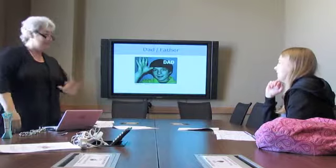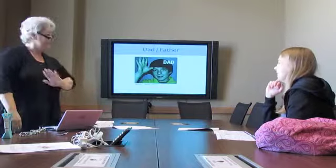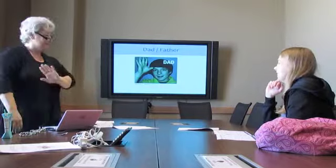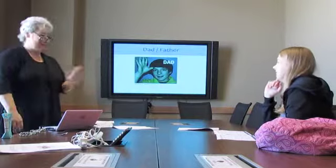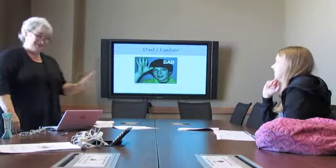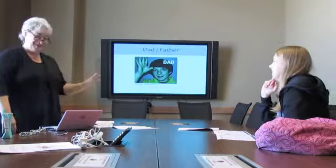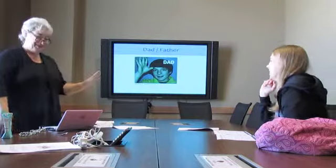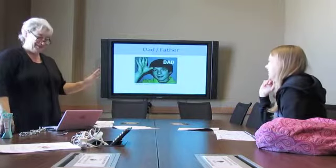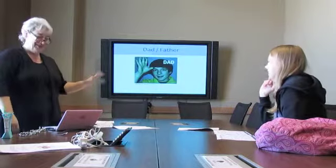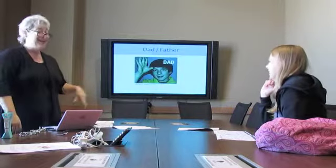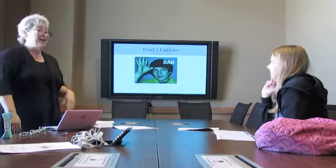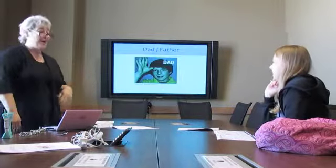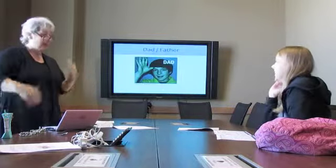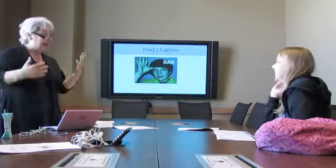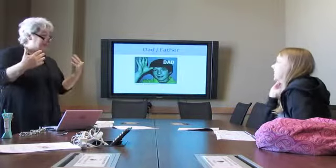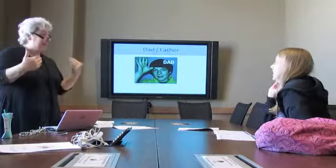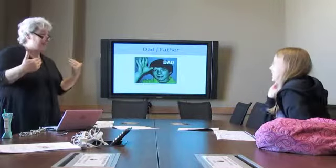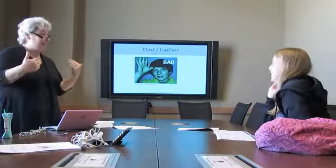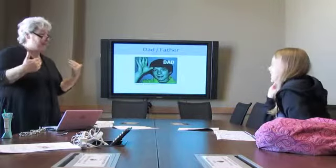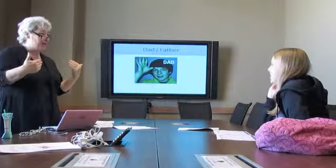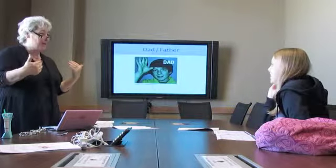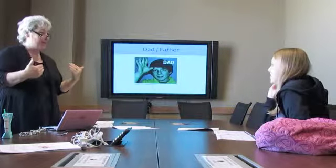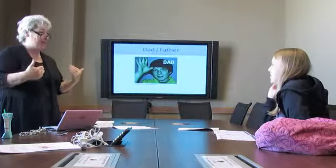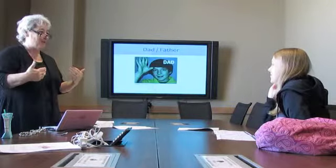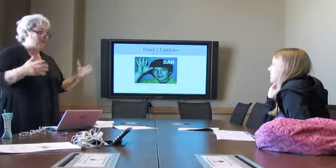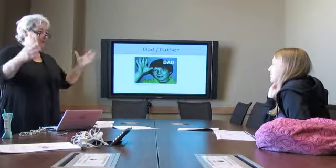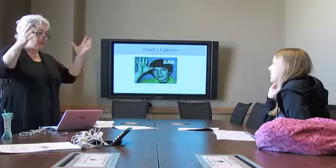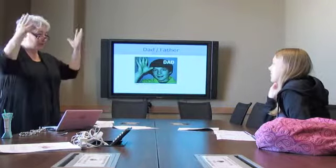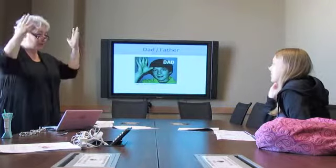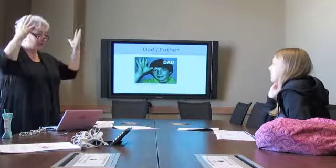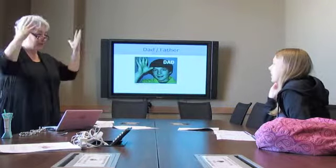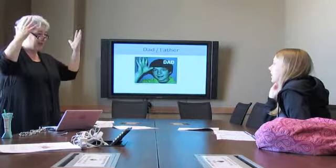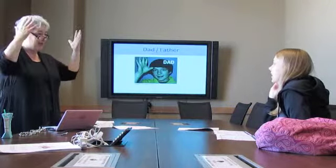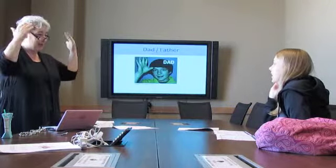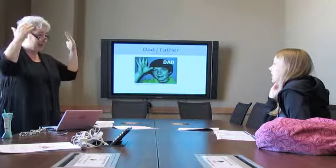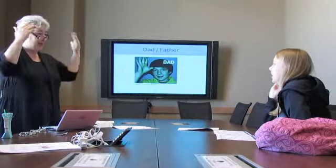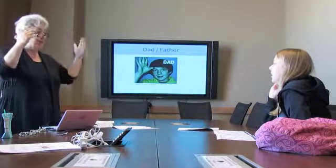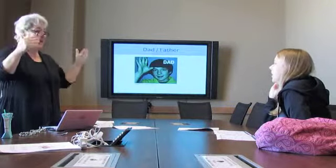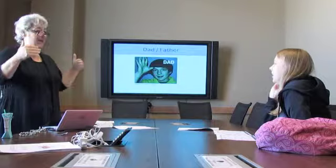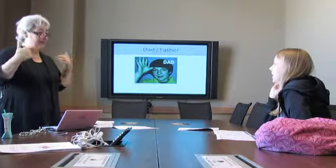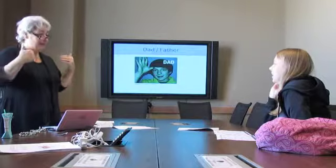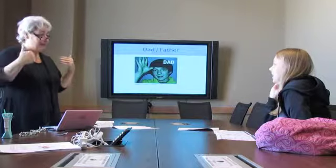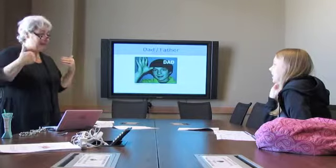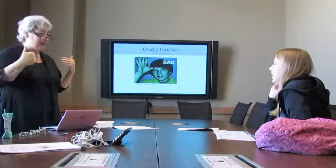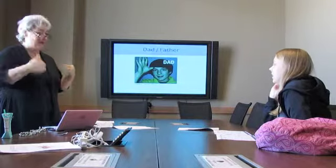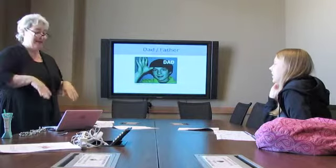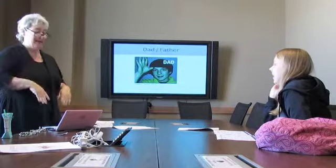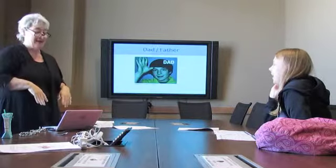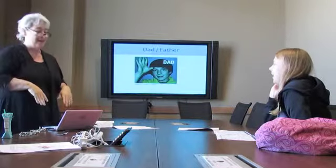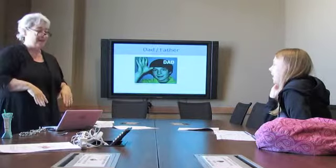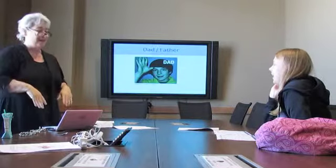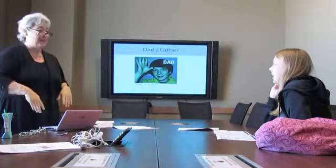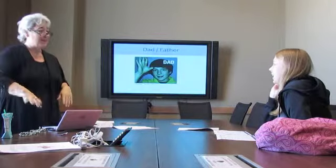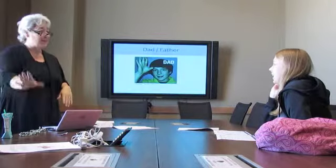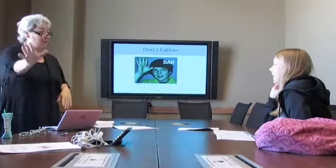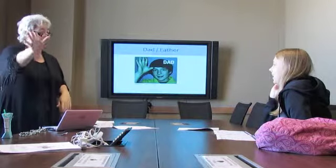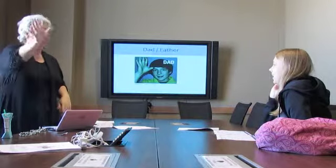that? No. But it does help me to remember which part is male and female. So this